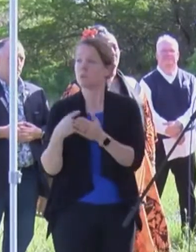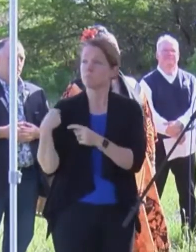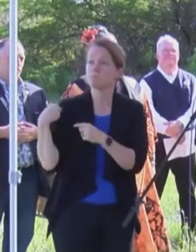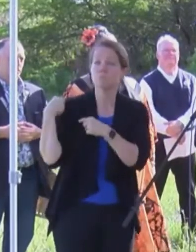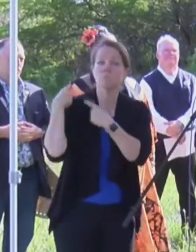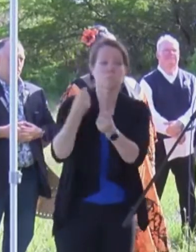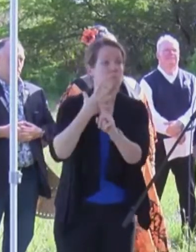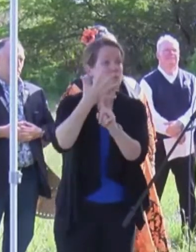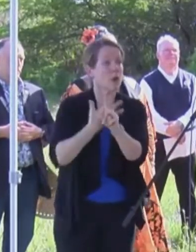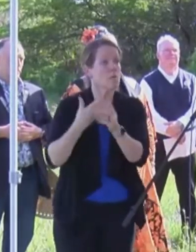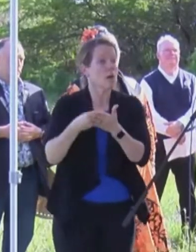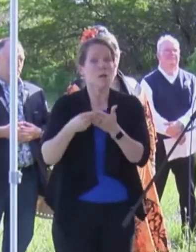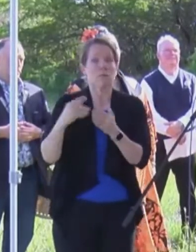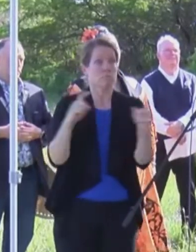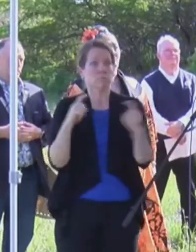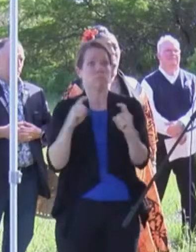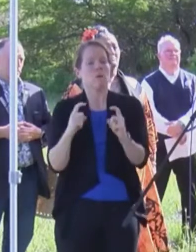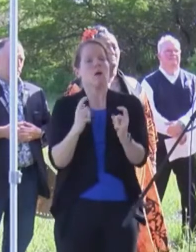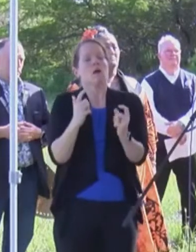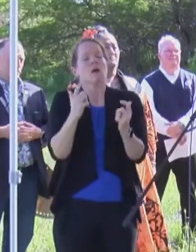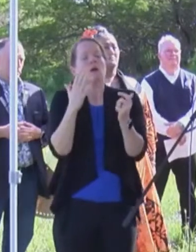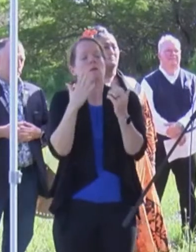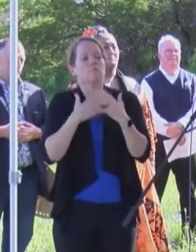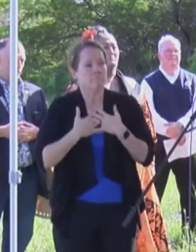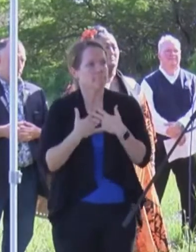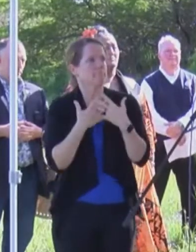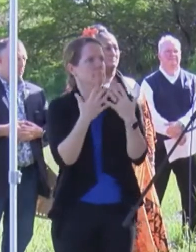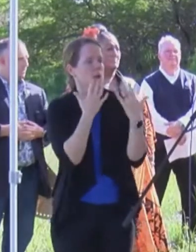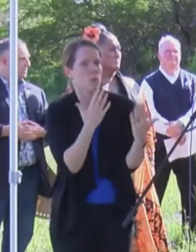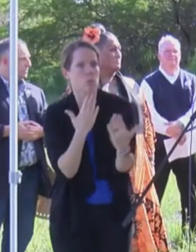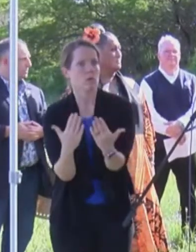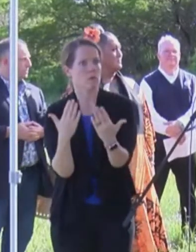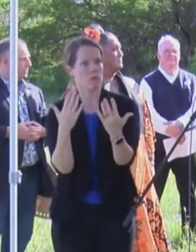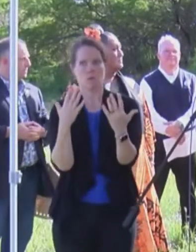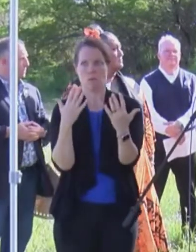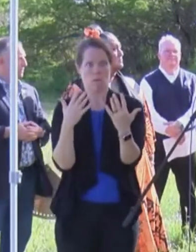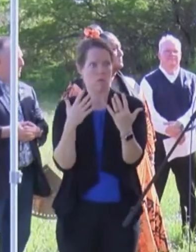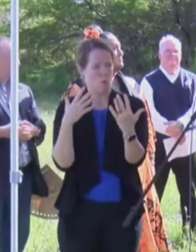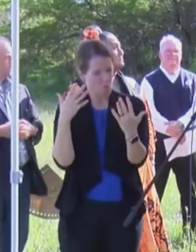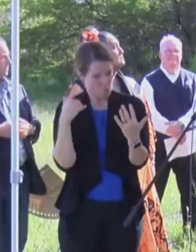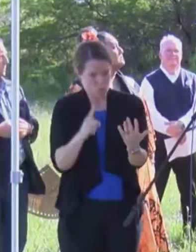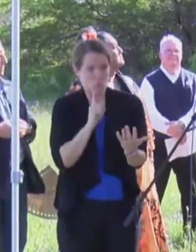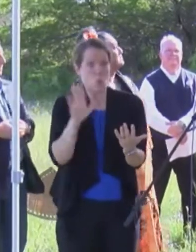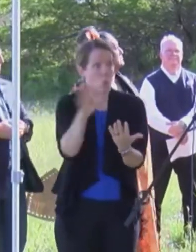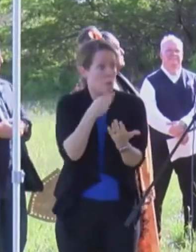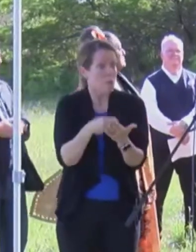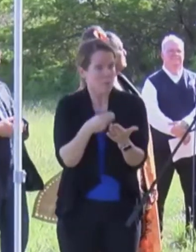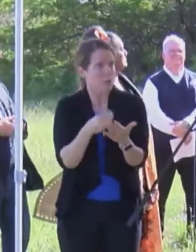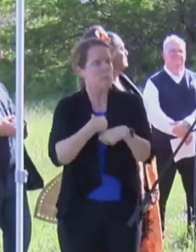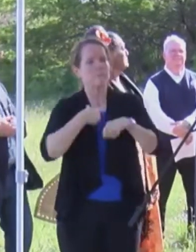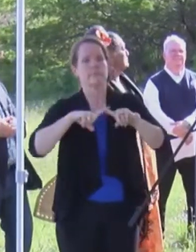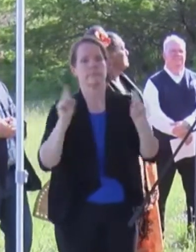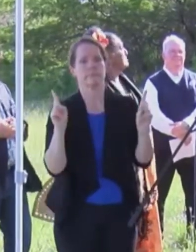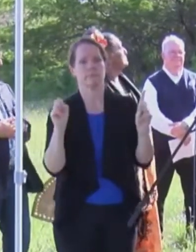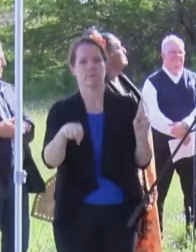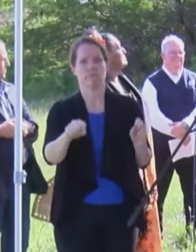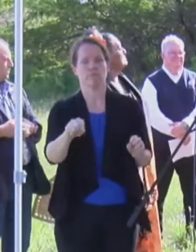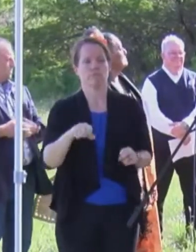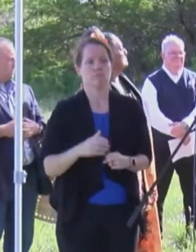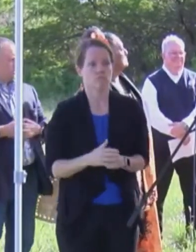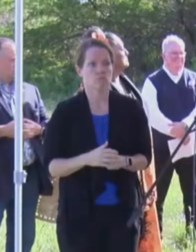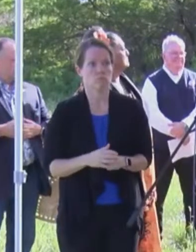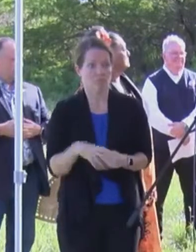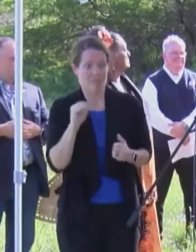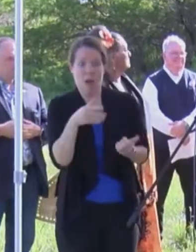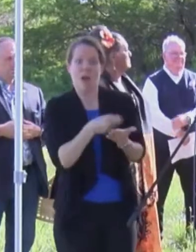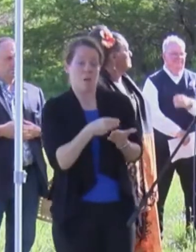come in. Mahalo nui from really the bottom of our heart on behalf of the Maui community. We're now going to start ensuring those